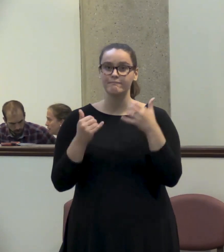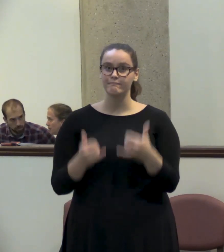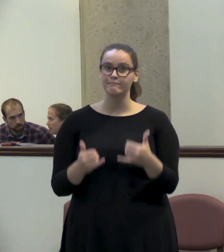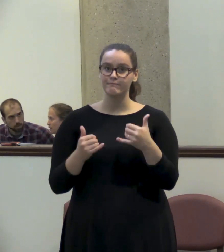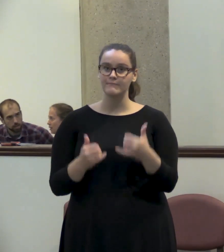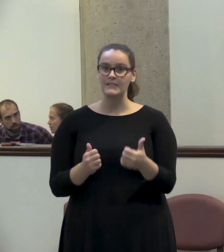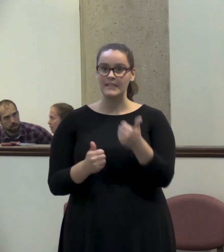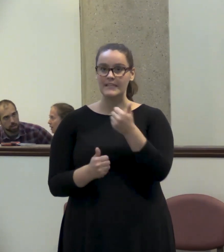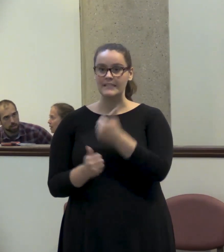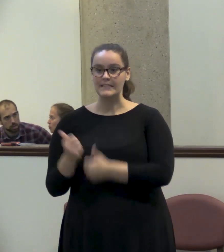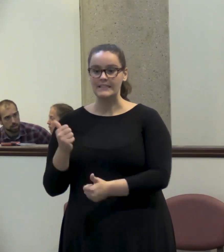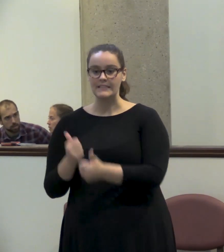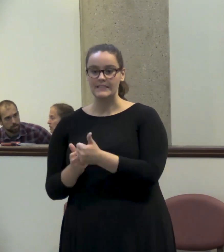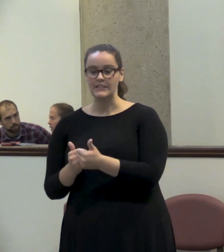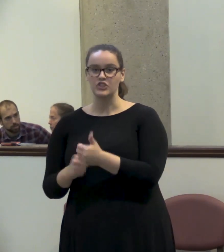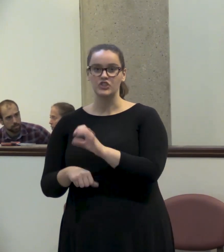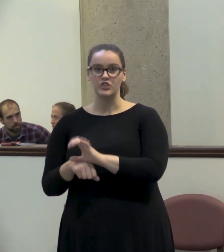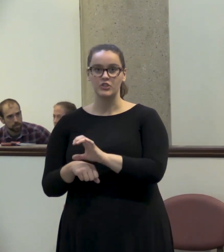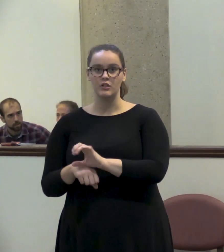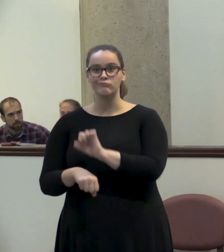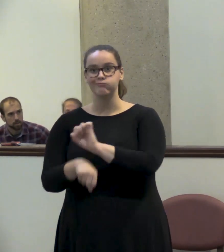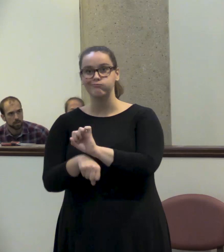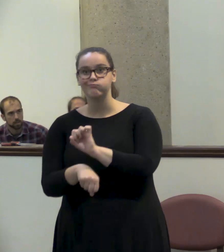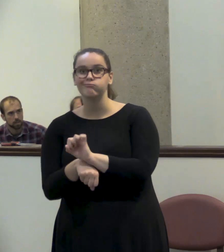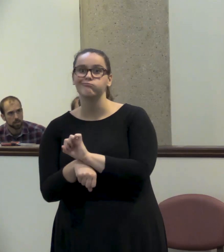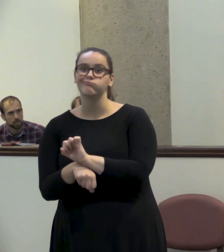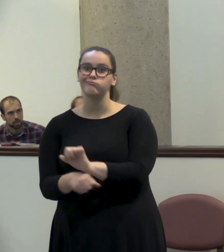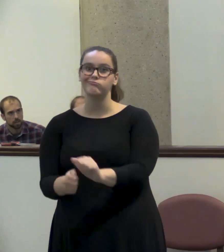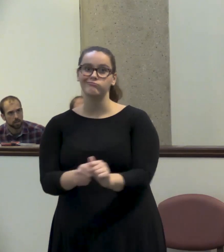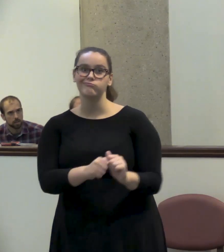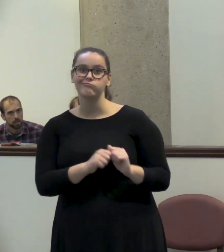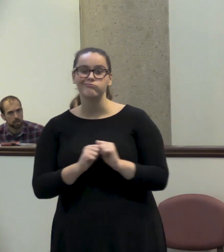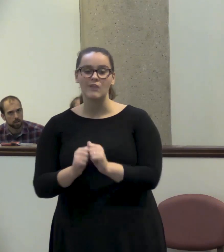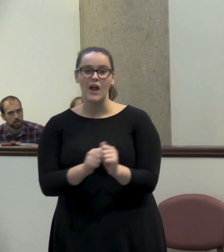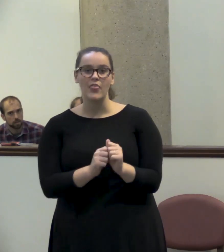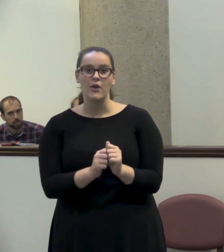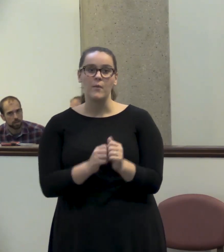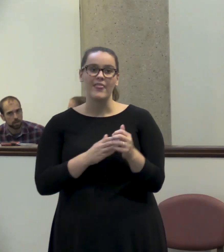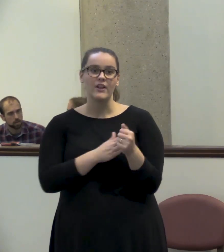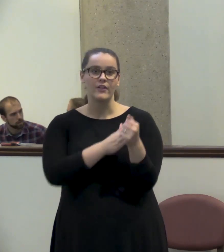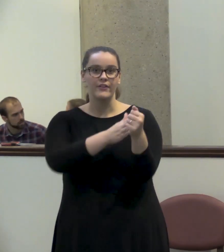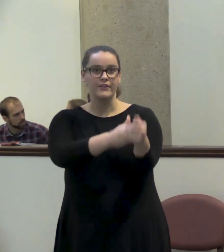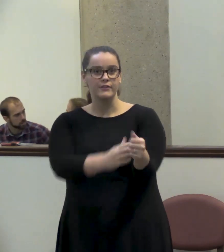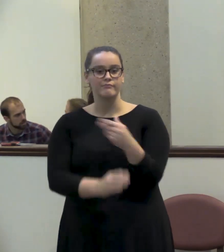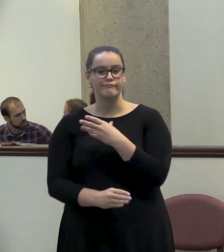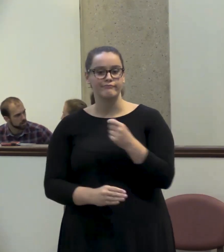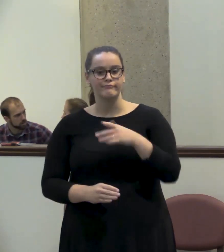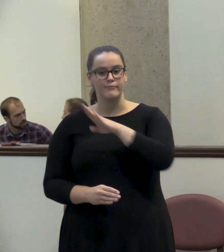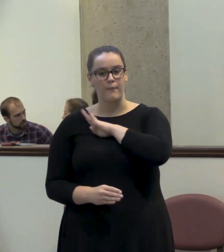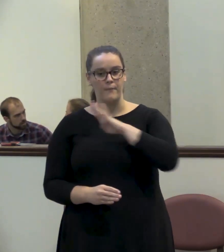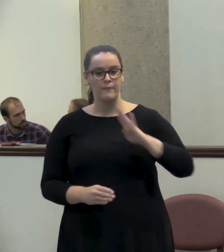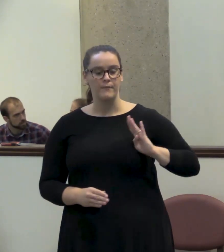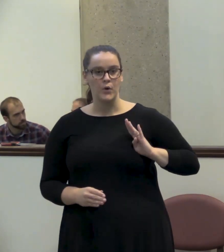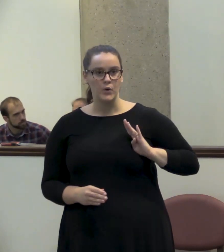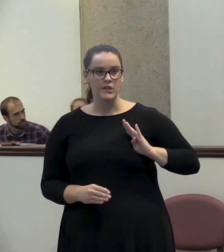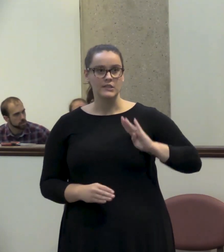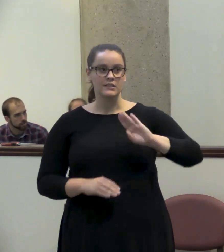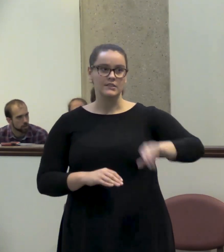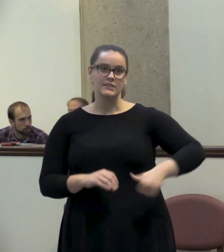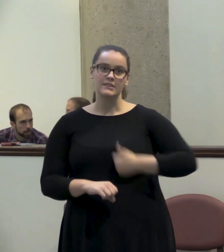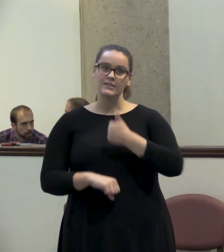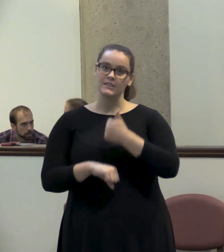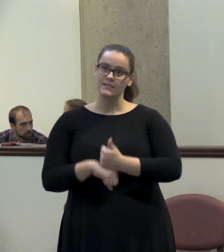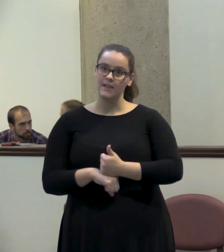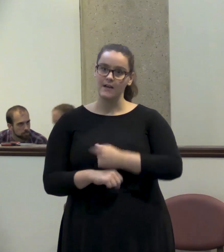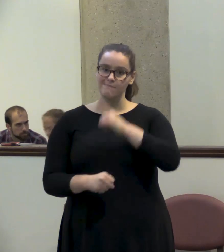member congregation is working with their leadership and their boards to obtain tailored pledges to meet